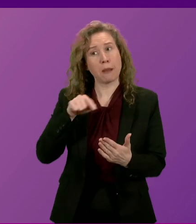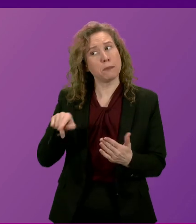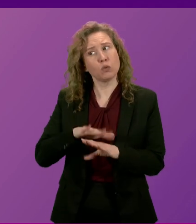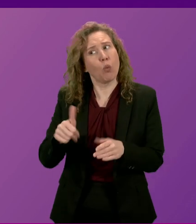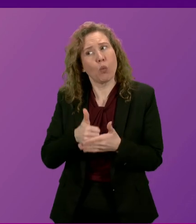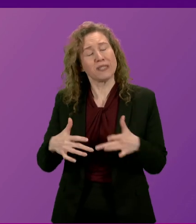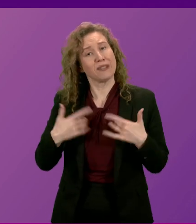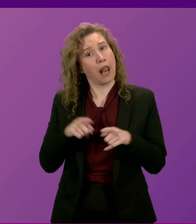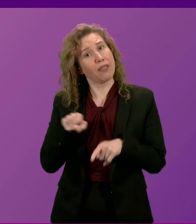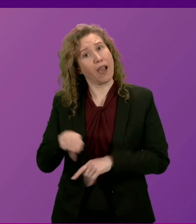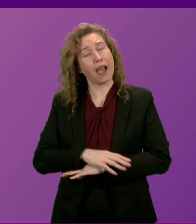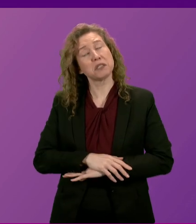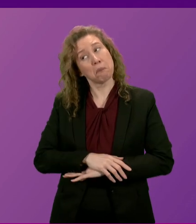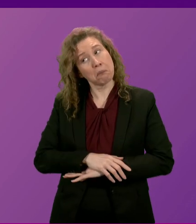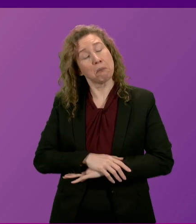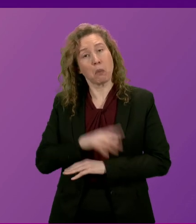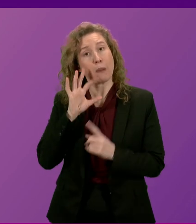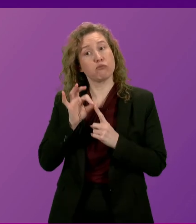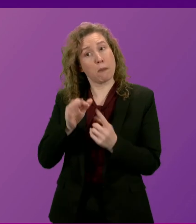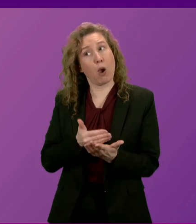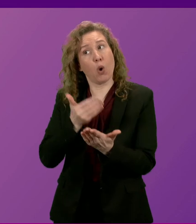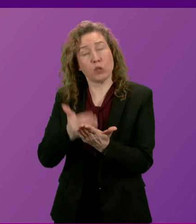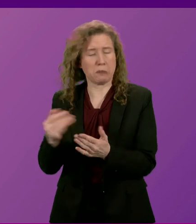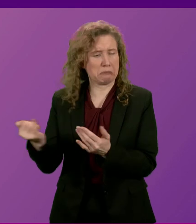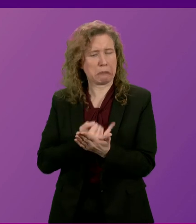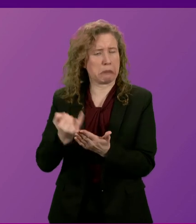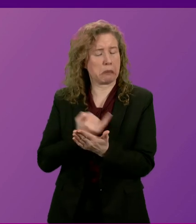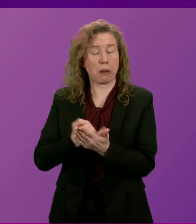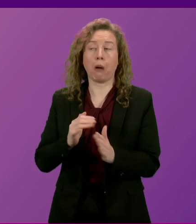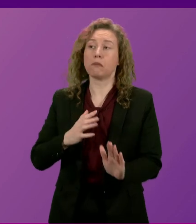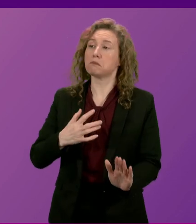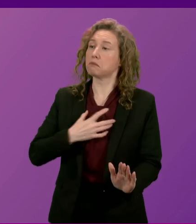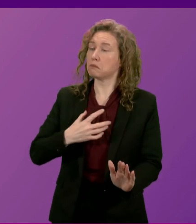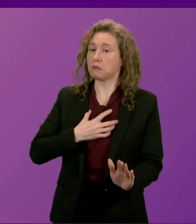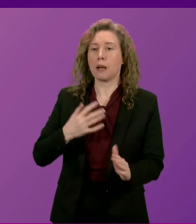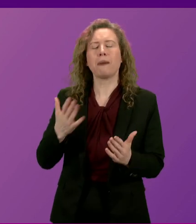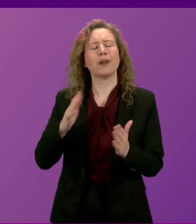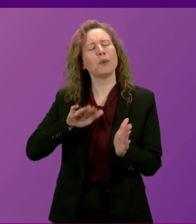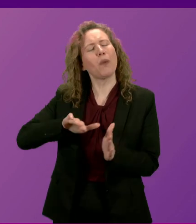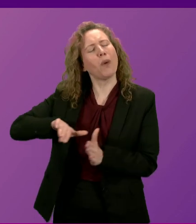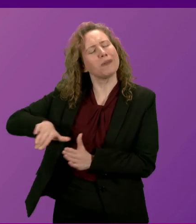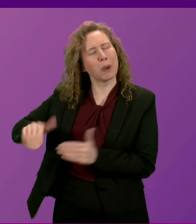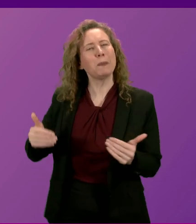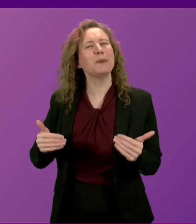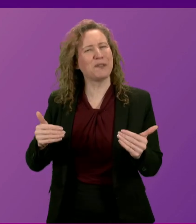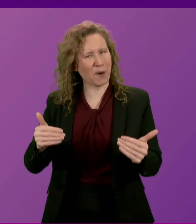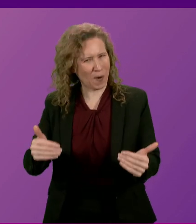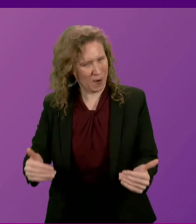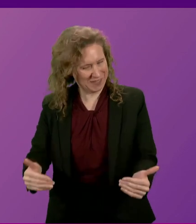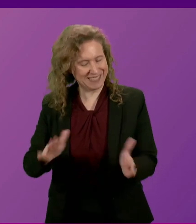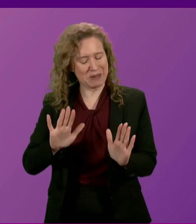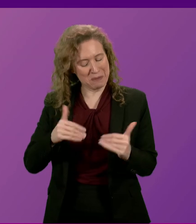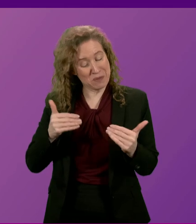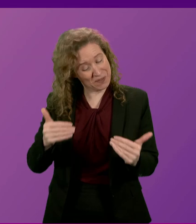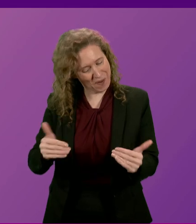always the case when the proposal was going through the Parliament. But we'll all move on from that